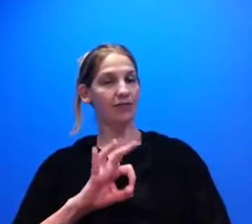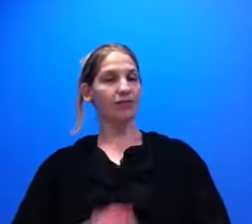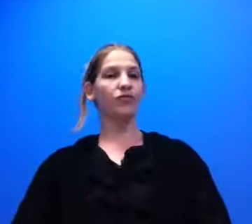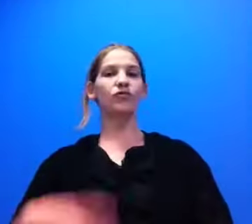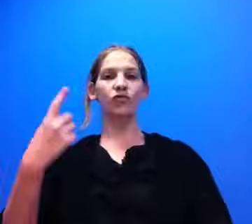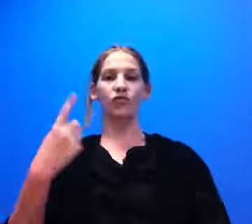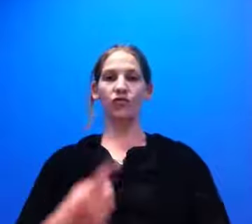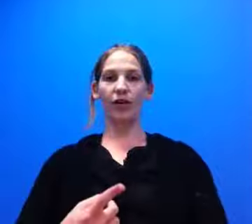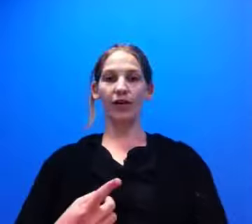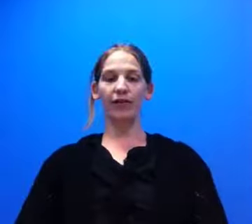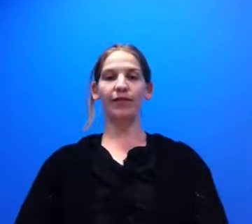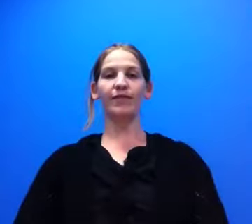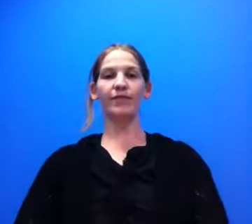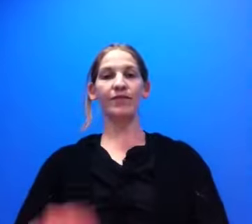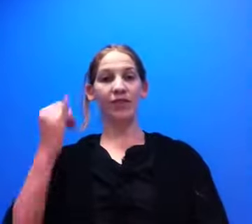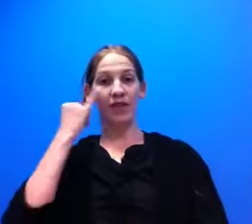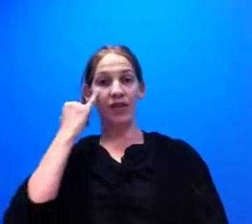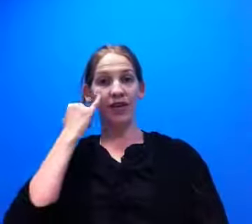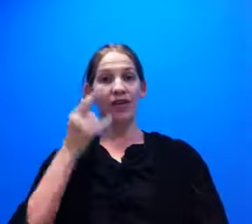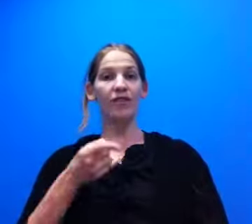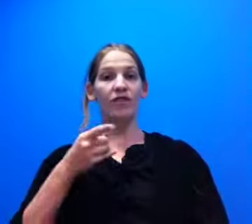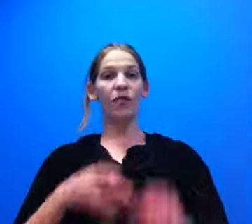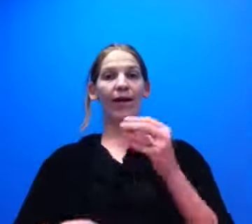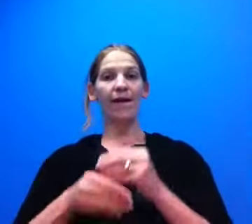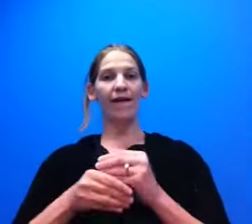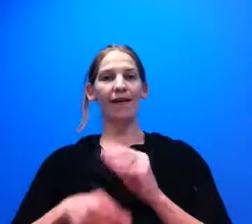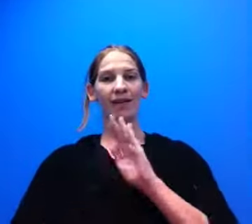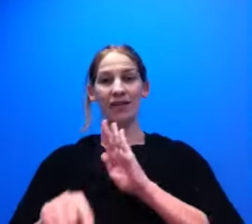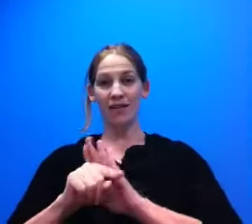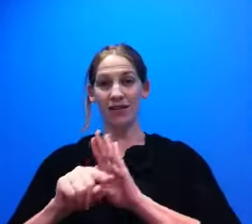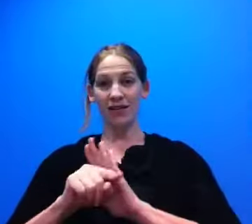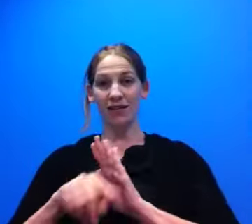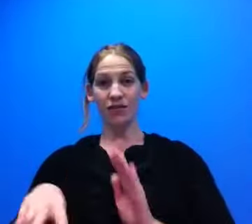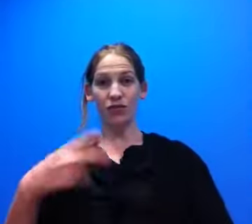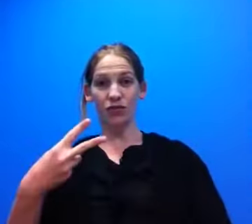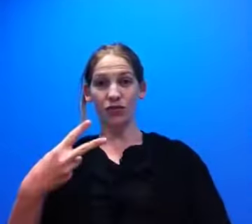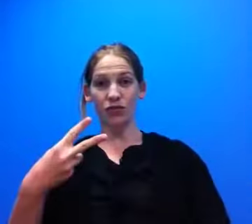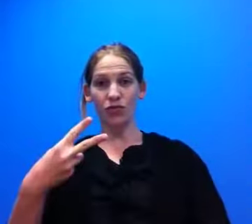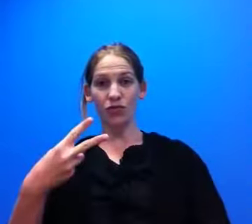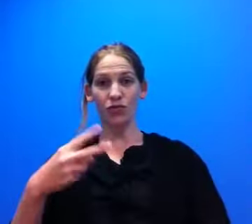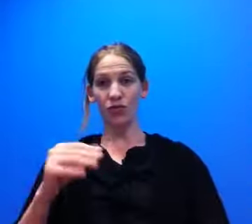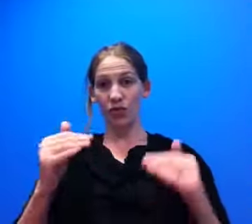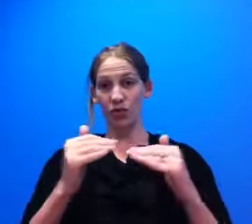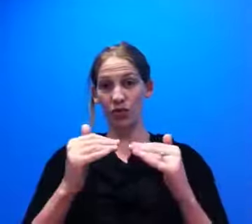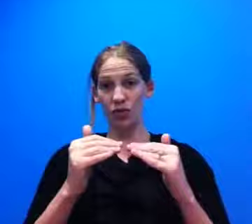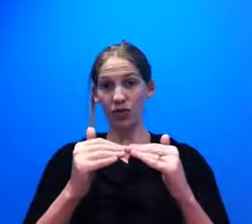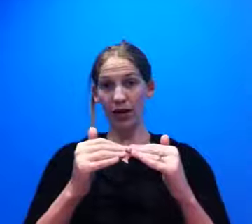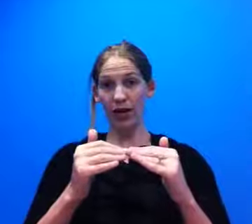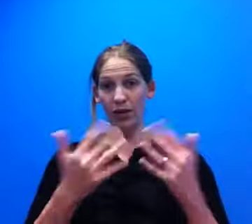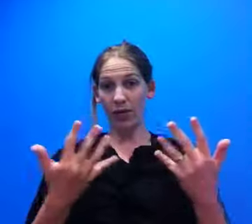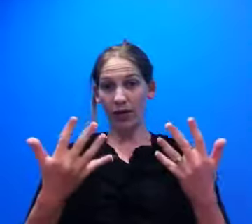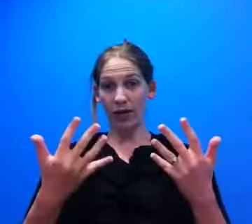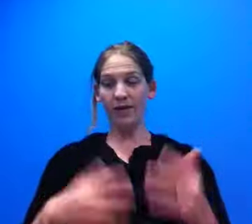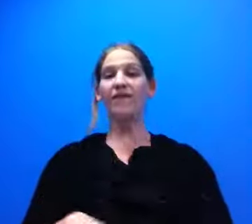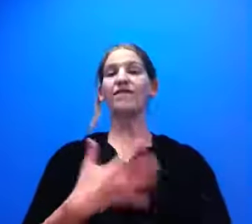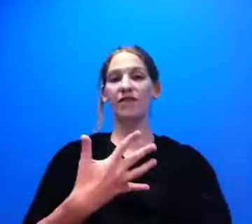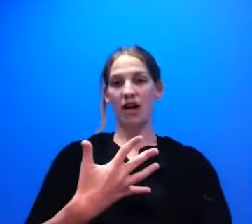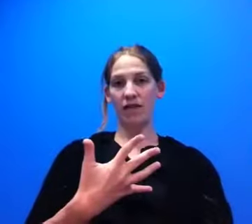5. We end up at 5. Very good. Okay. So let's go ahead and write down this subtraction